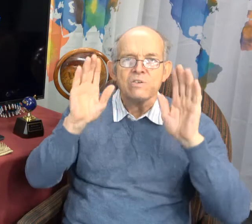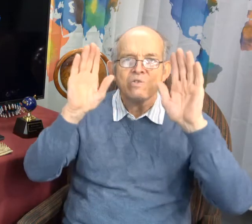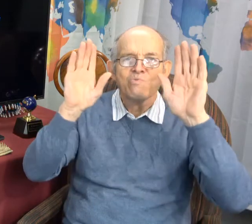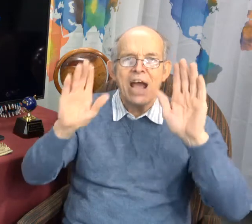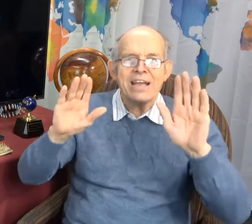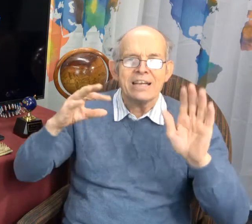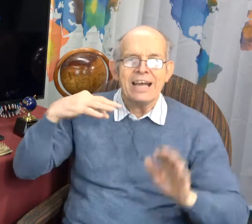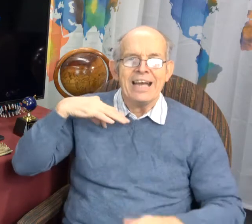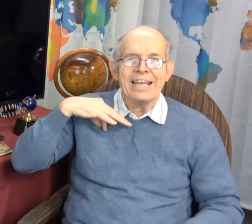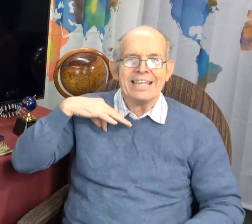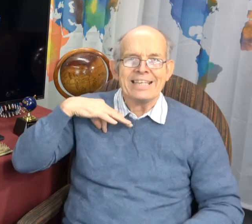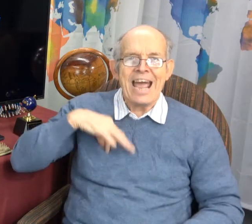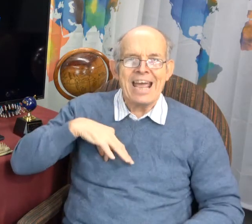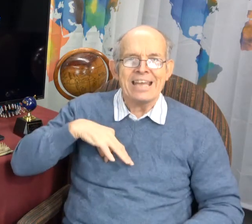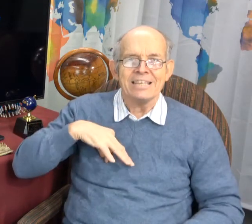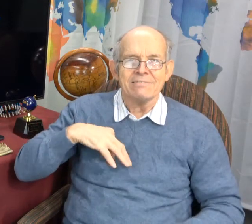That's way gay.